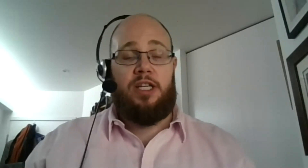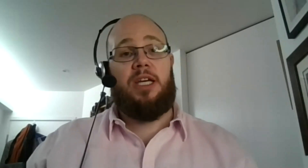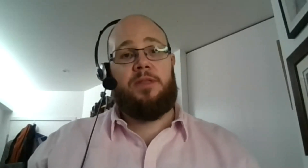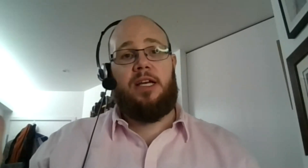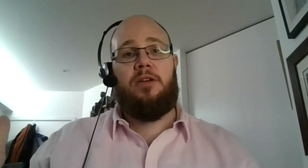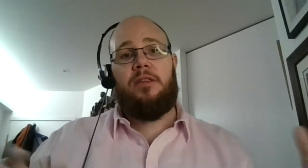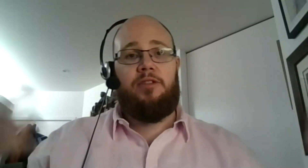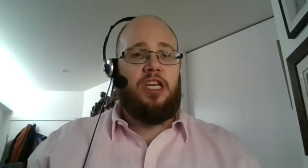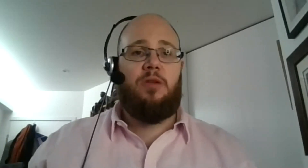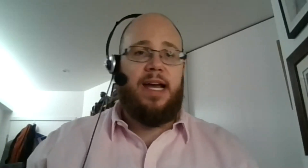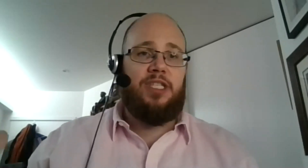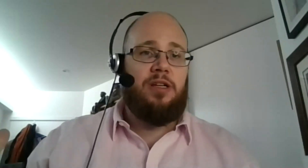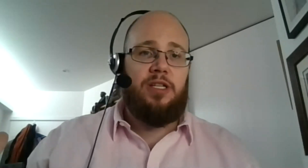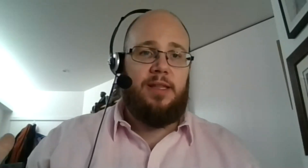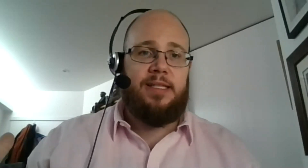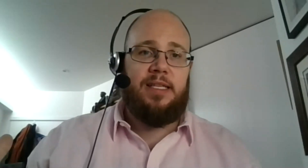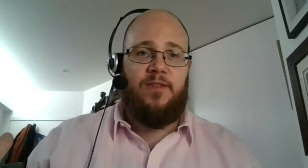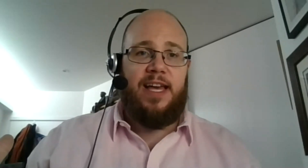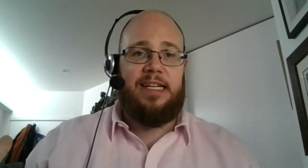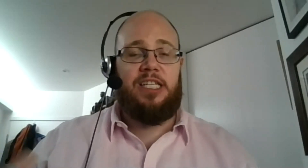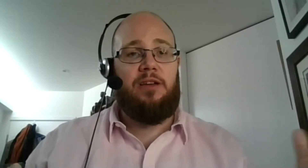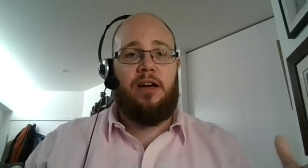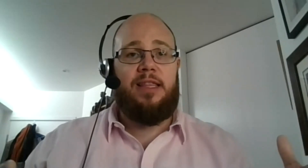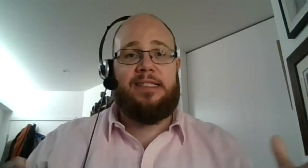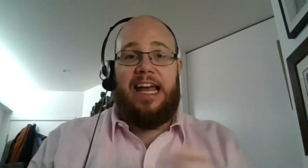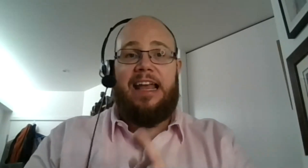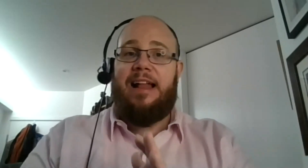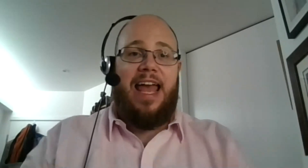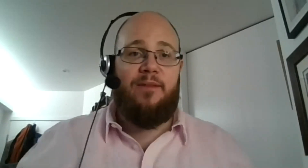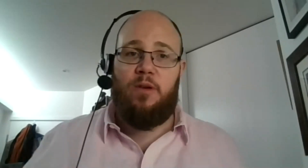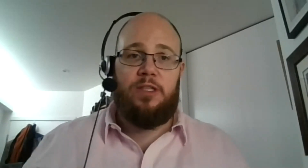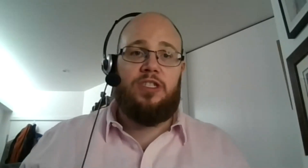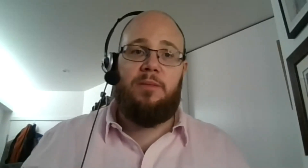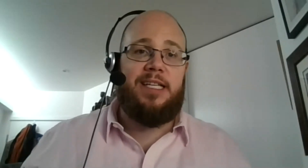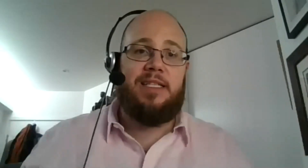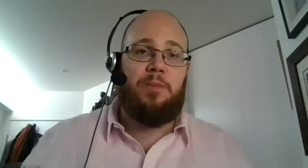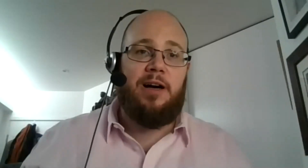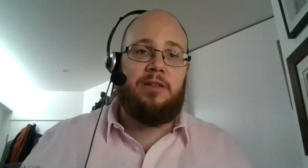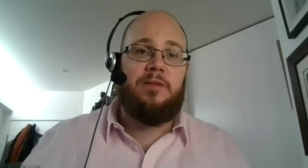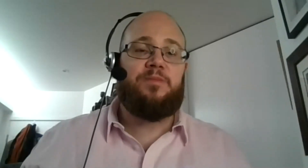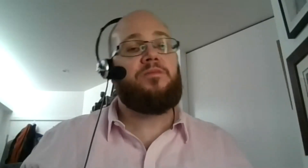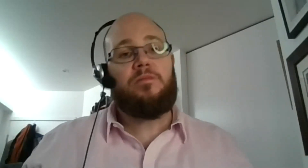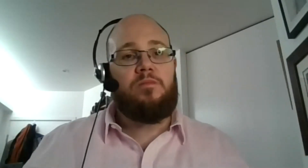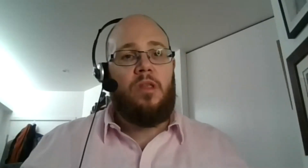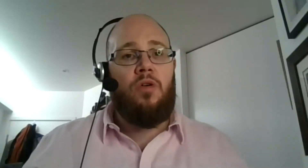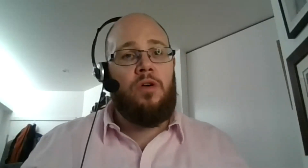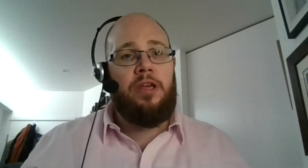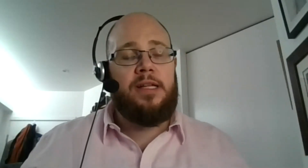worship. So there are 2 ways you can do this as a faith setting. You can either say everyone's 2 meters apart, or you could